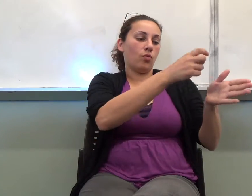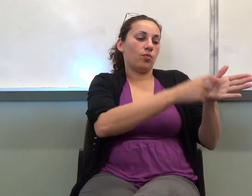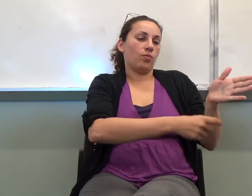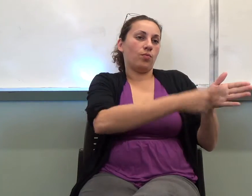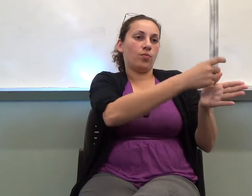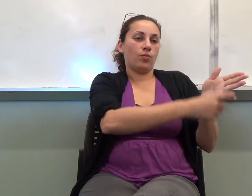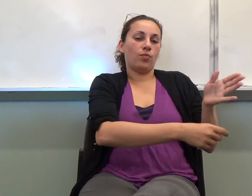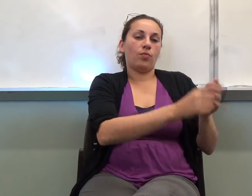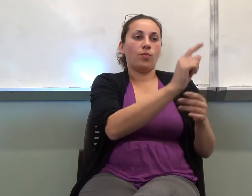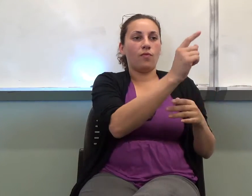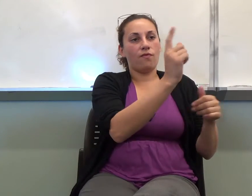utilities,